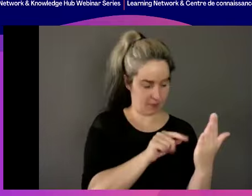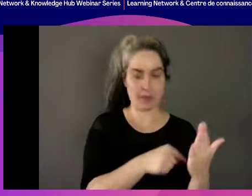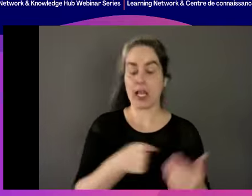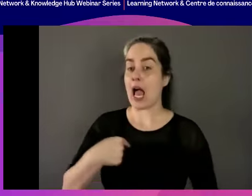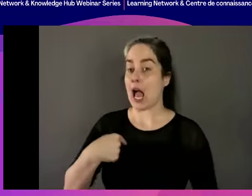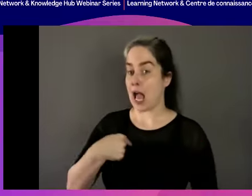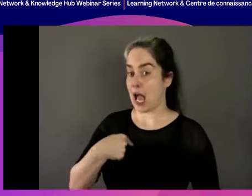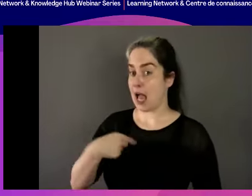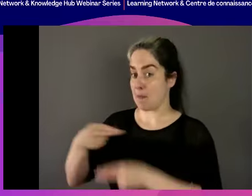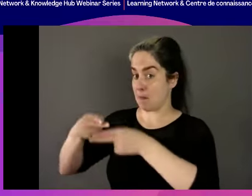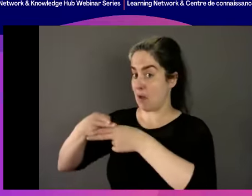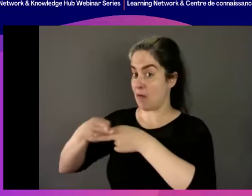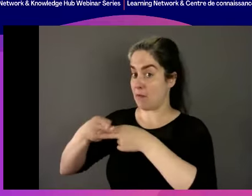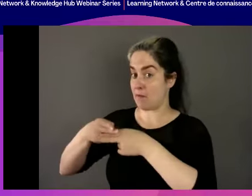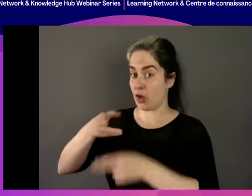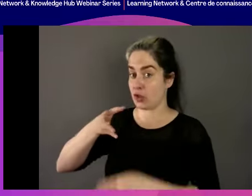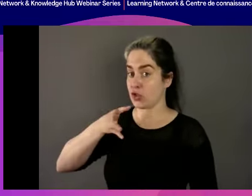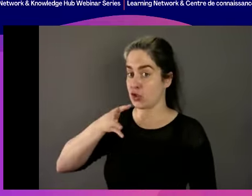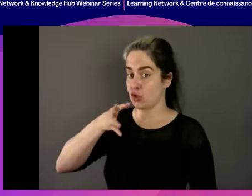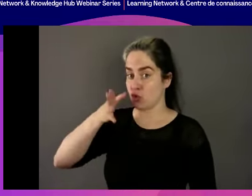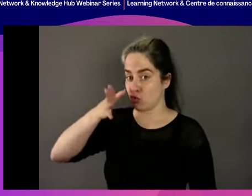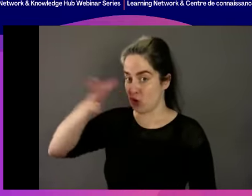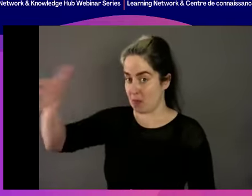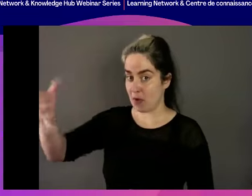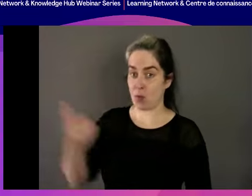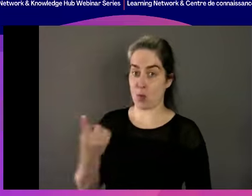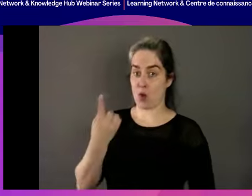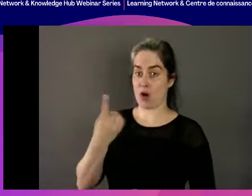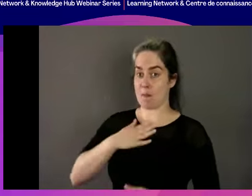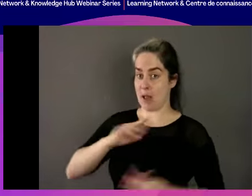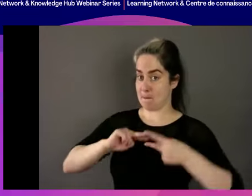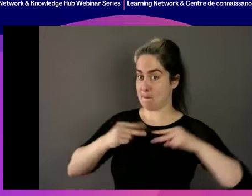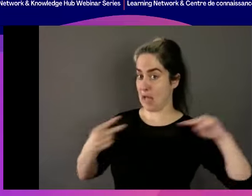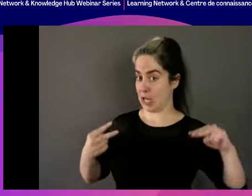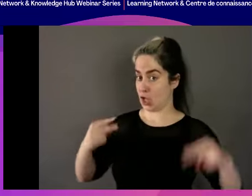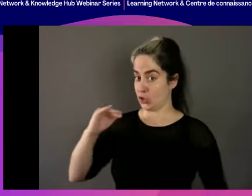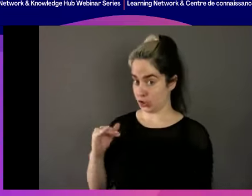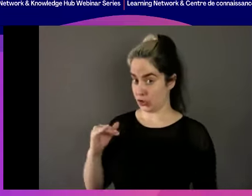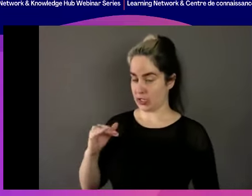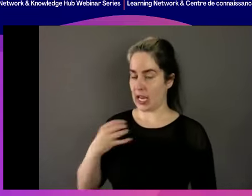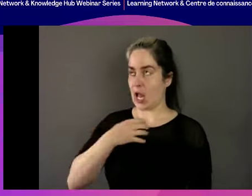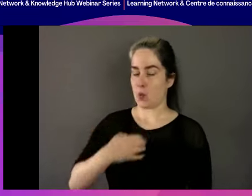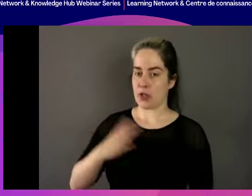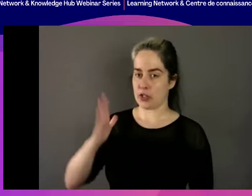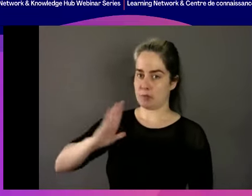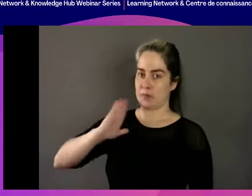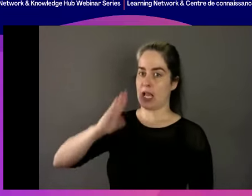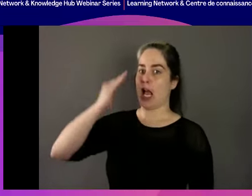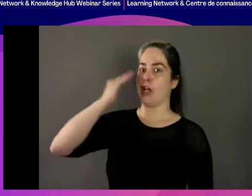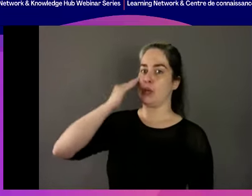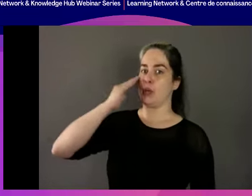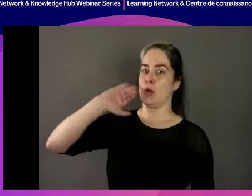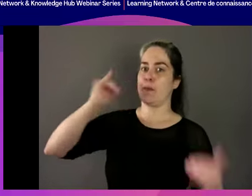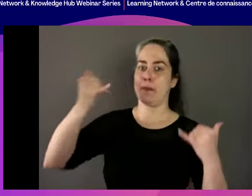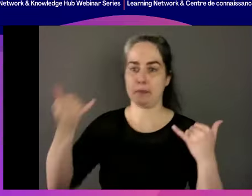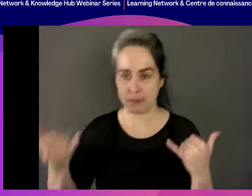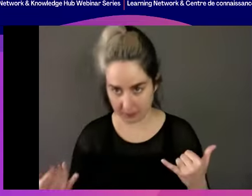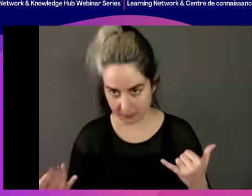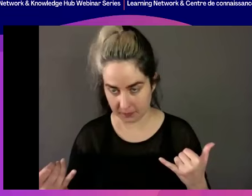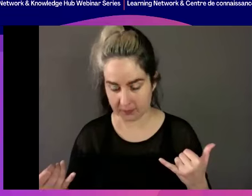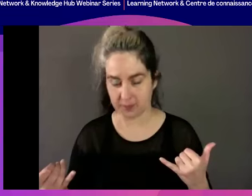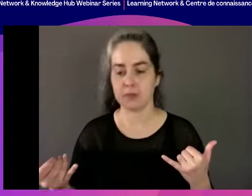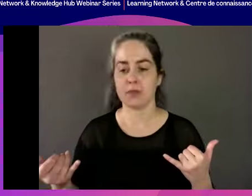my biological grandchildren. I must admit, I wish I knew then what I know now in terms of healthy traditional parenting and passing on the